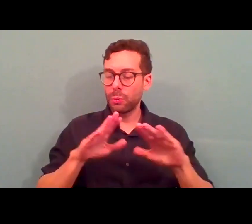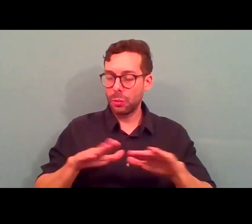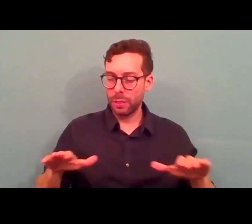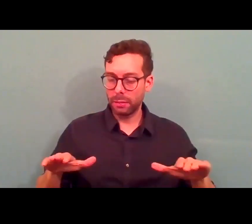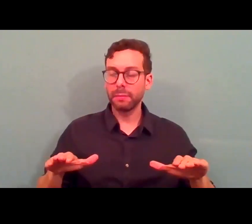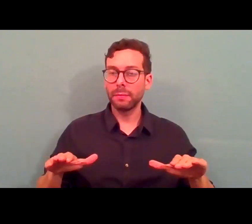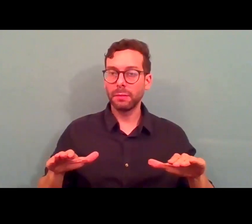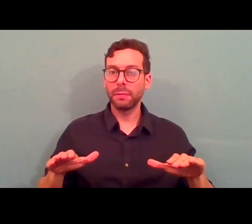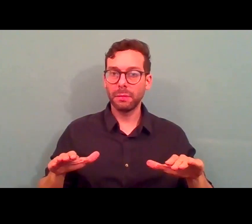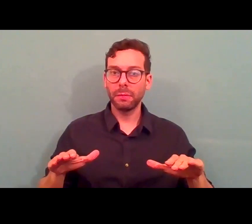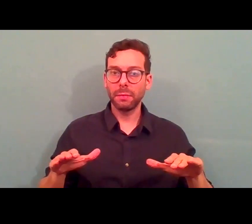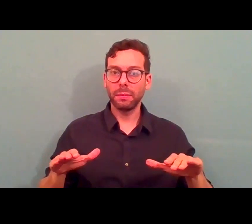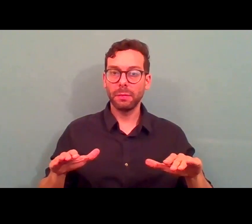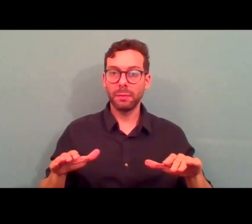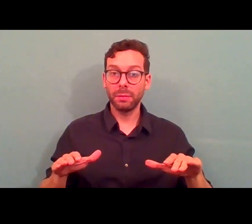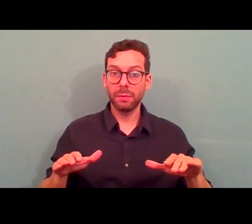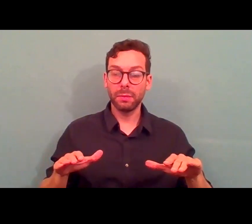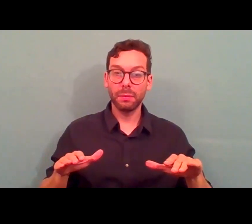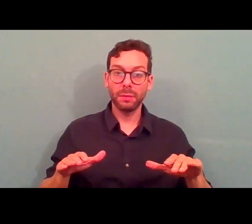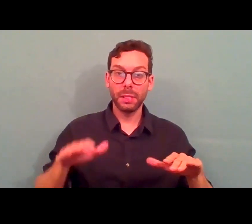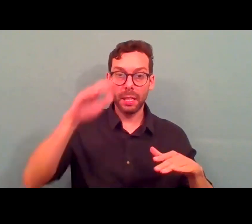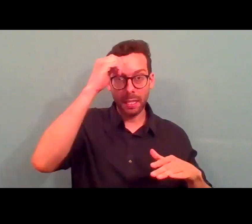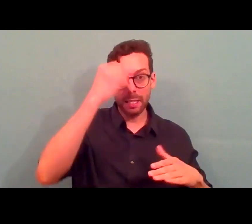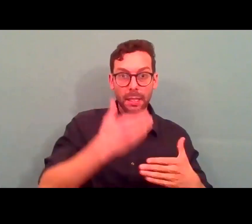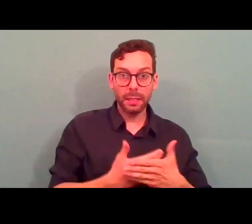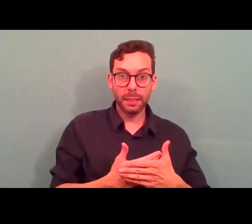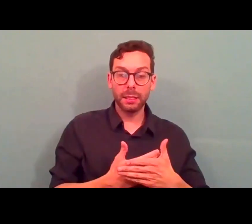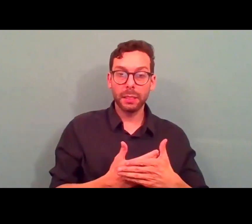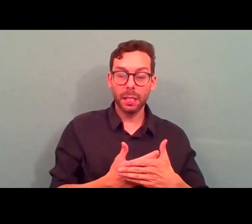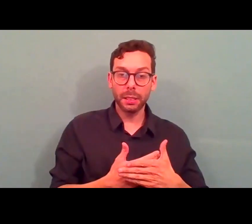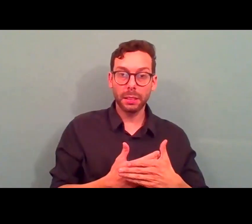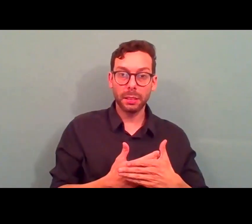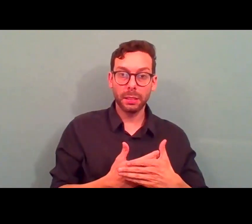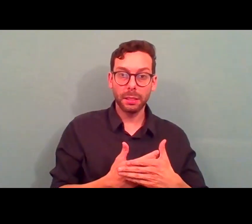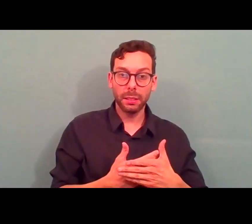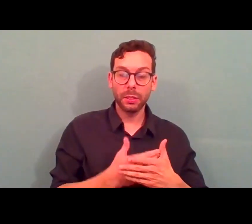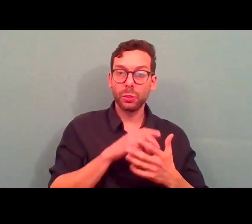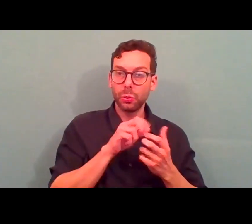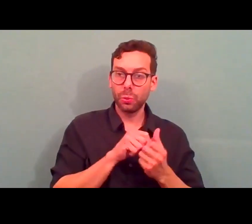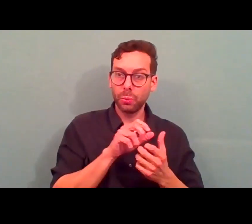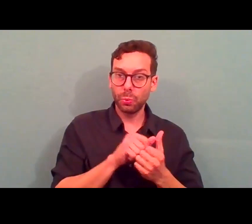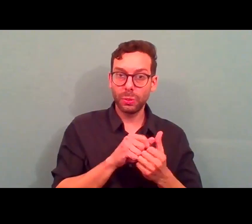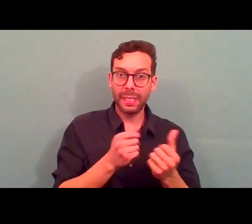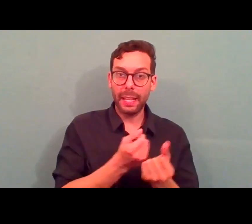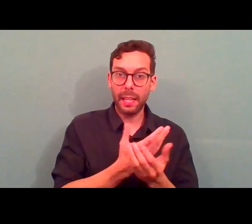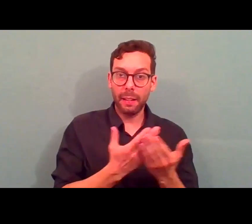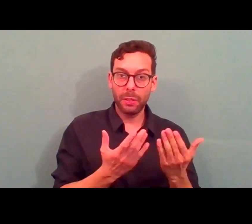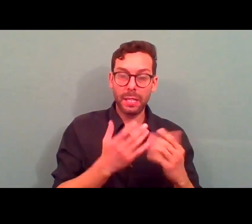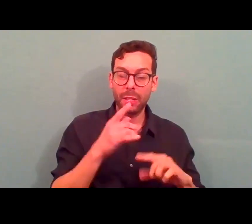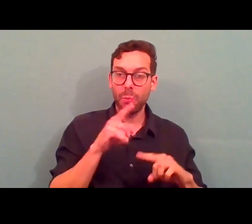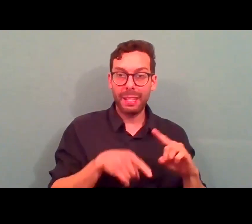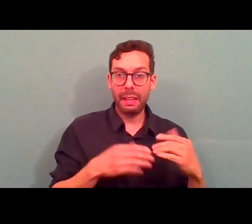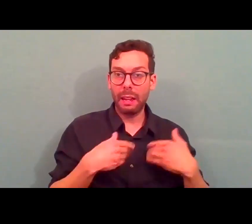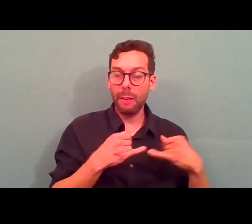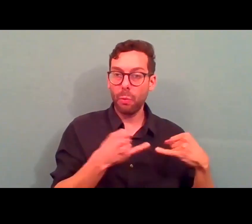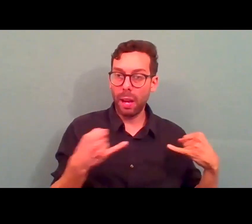and son sleeps like he eats in slices. Okay, a second. He chews everything, so we can't have wires, night lights, CD players.